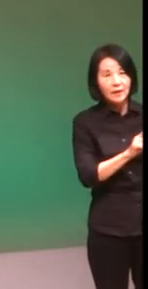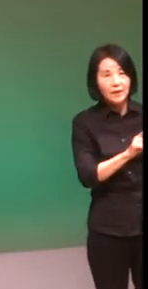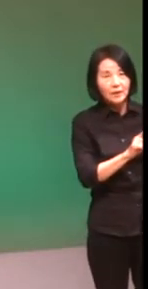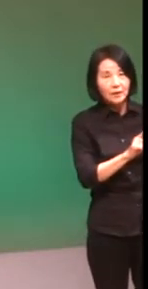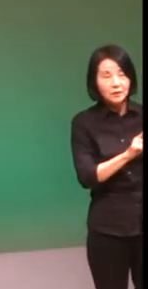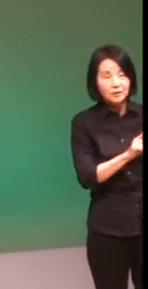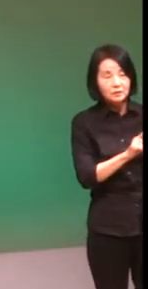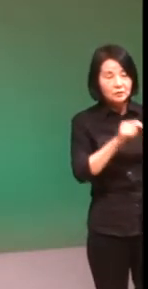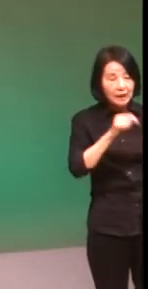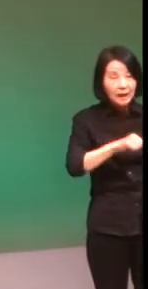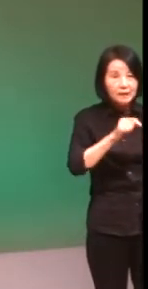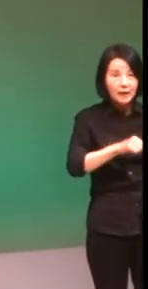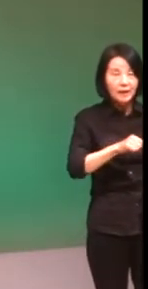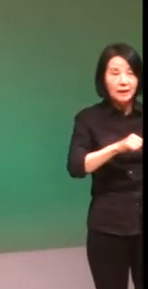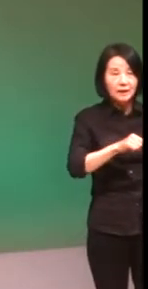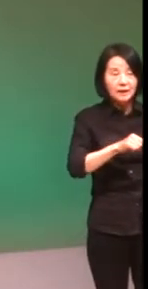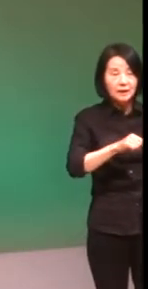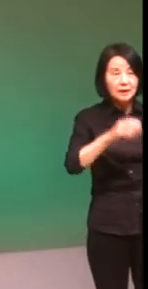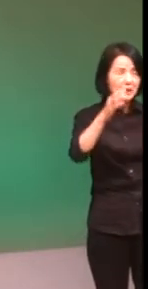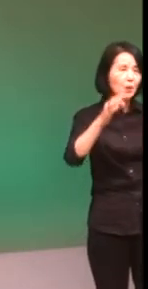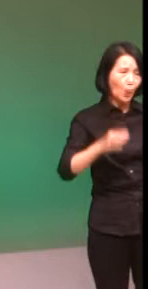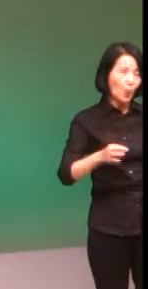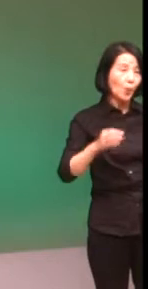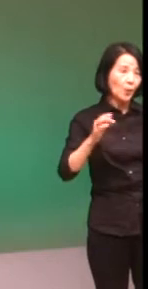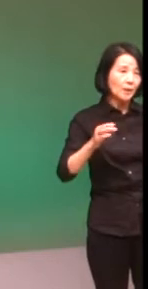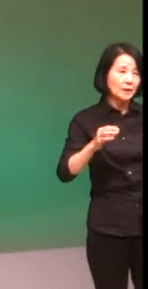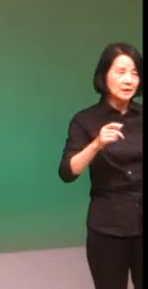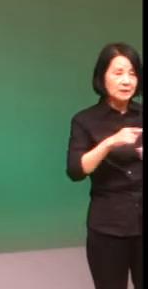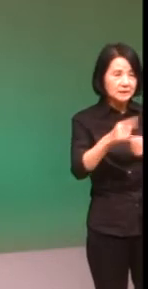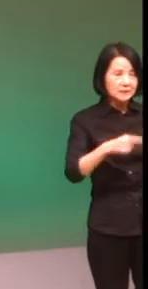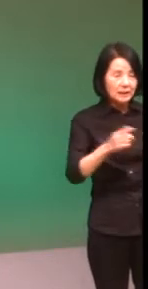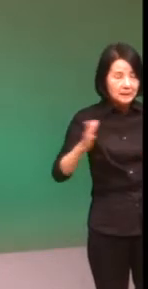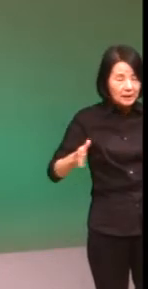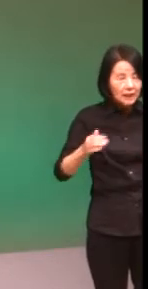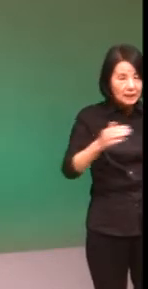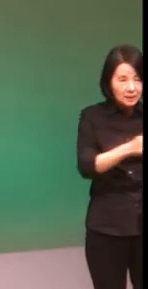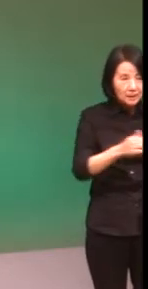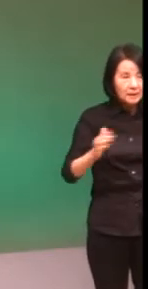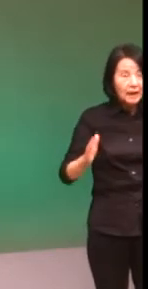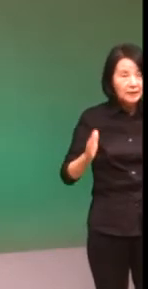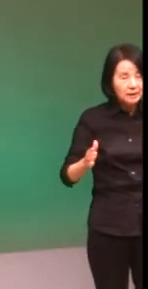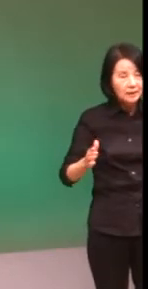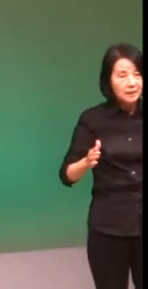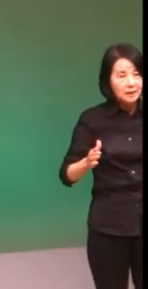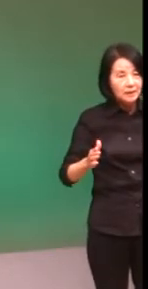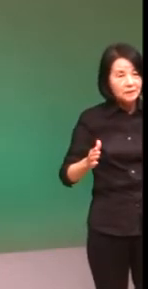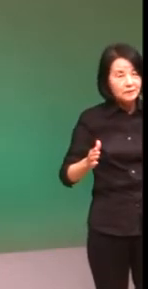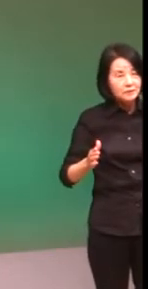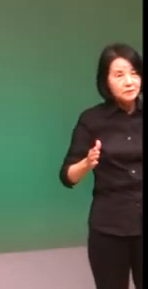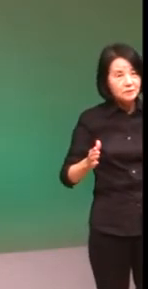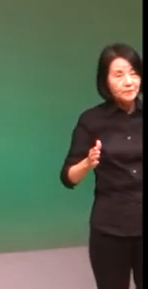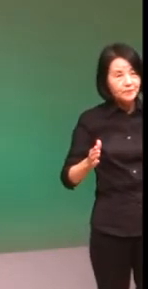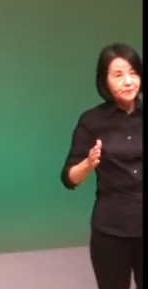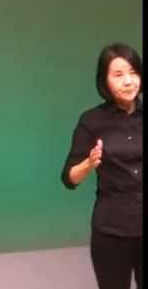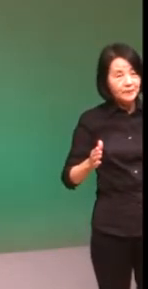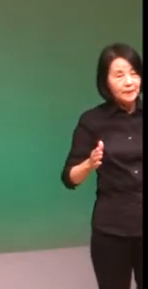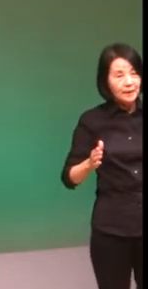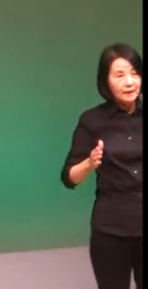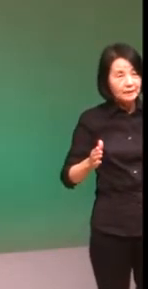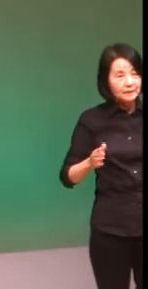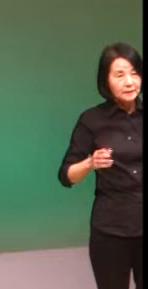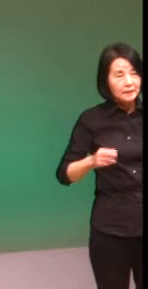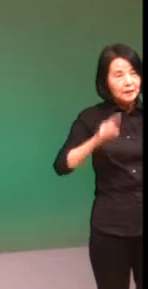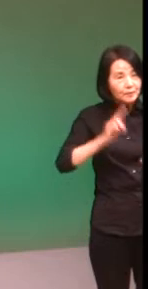in nuclear bombs? In less than a year, Swedbank developed a policy that prohibits investment in nuclear